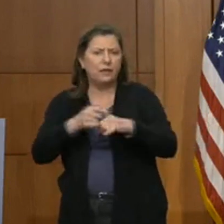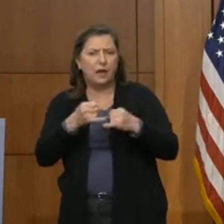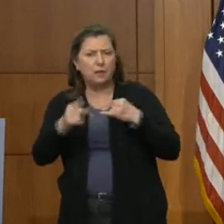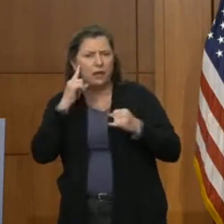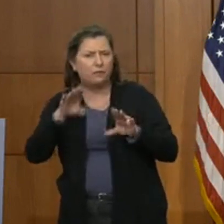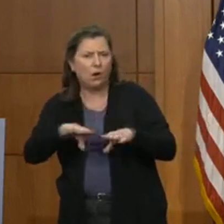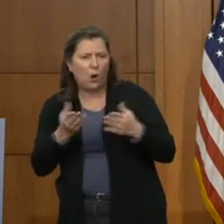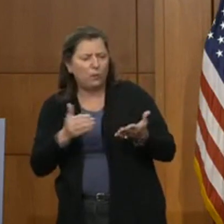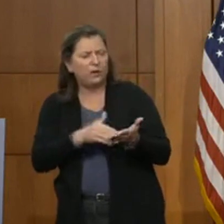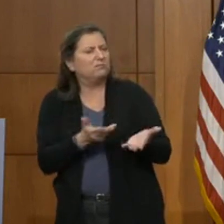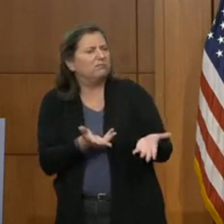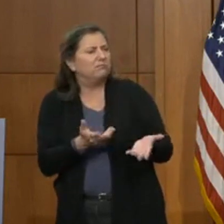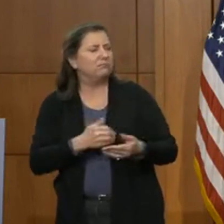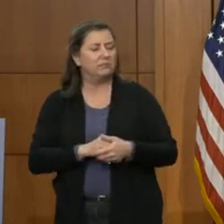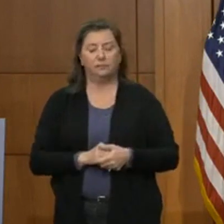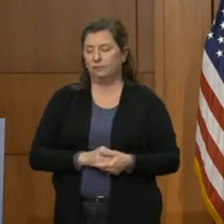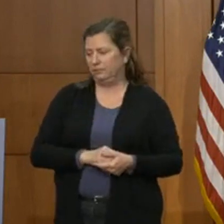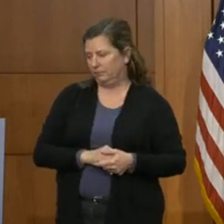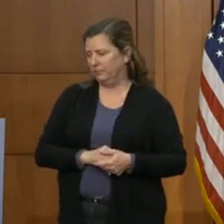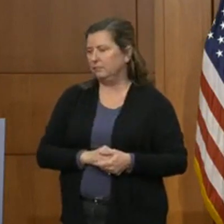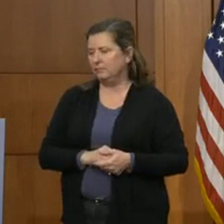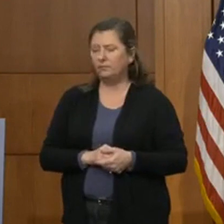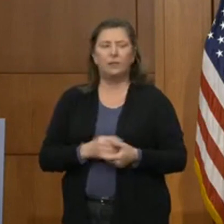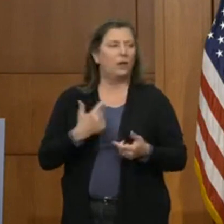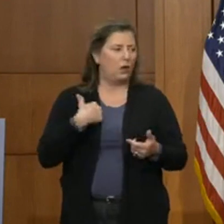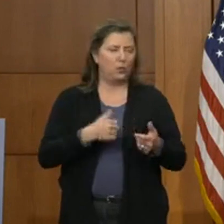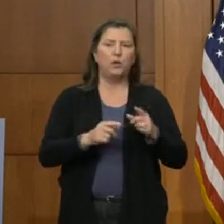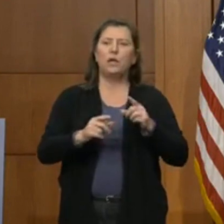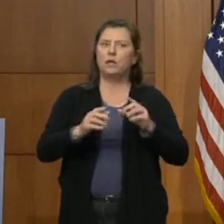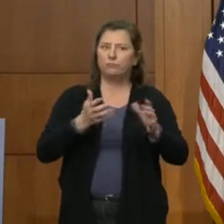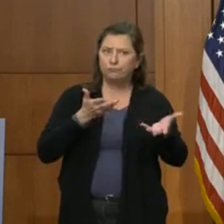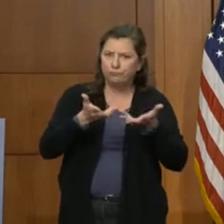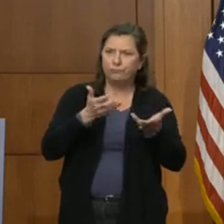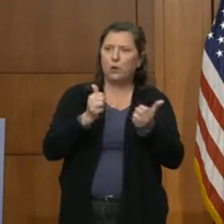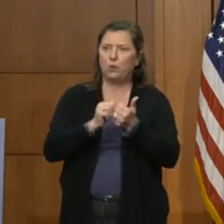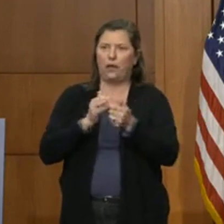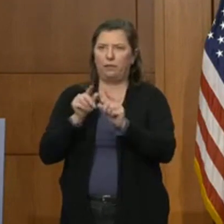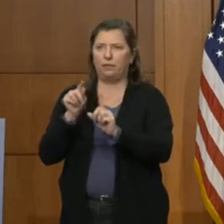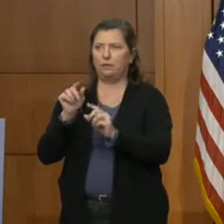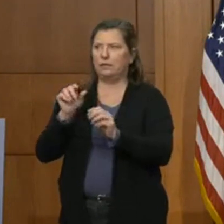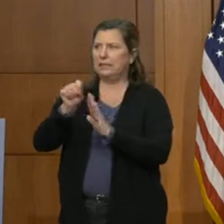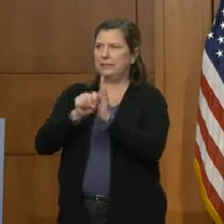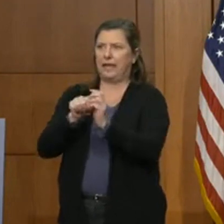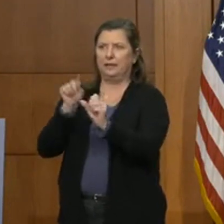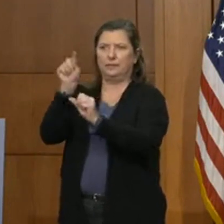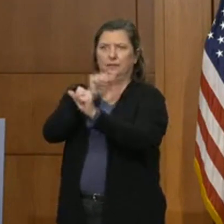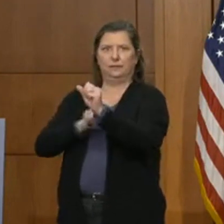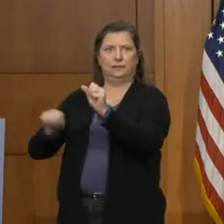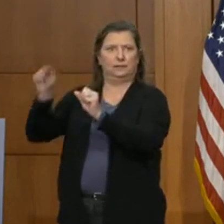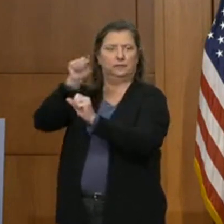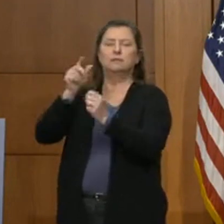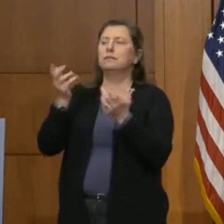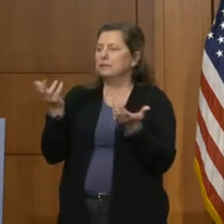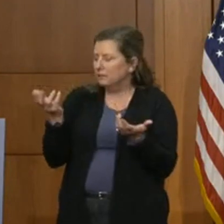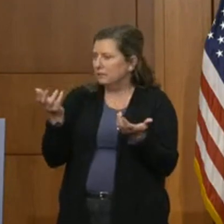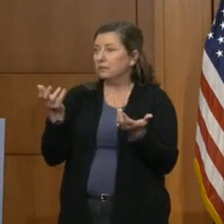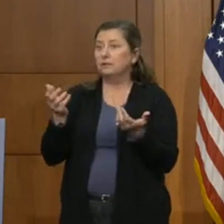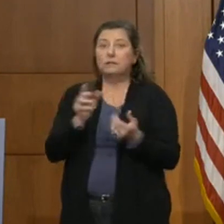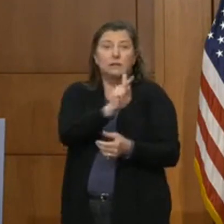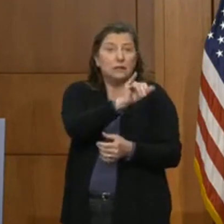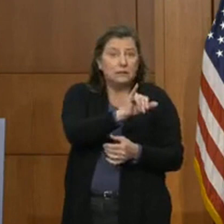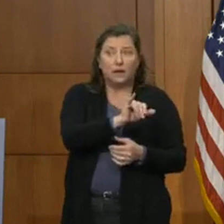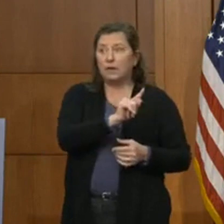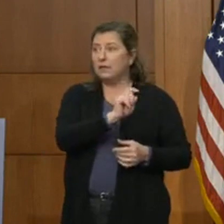to that? Well, we continue to communicate with our neighboring states, and again, whether it's